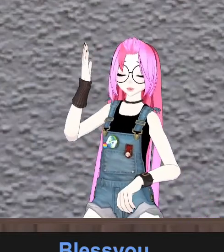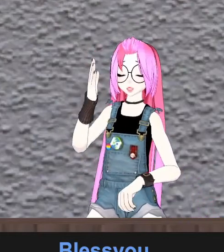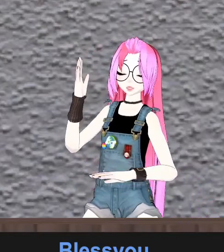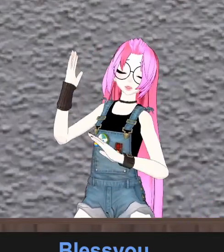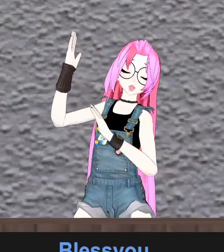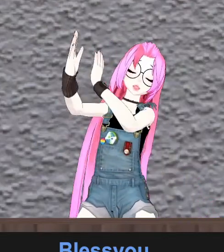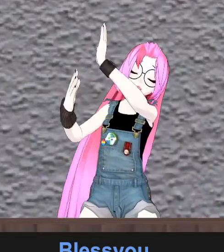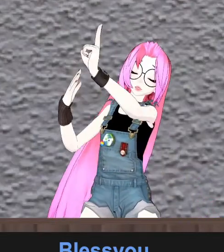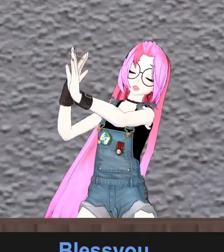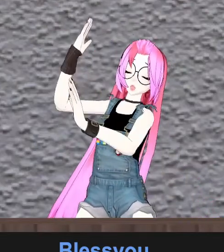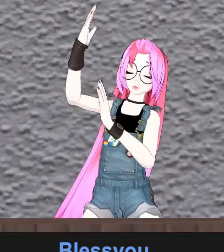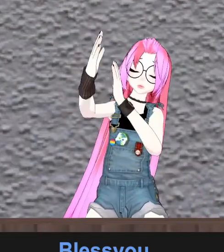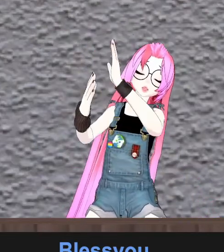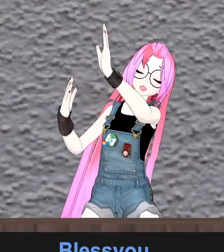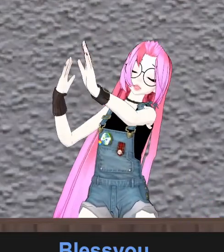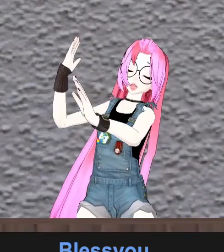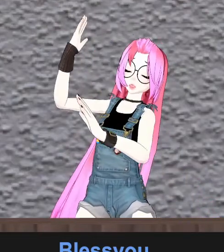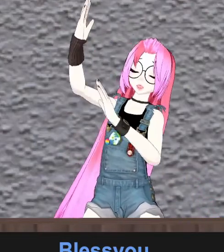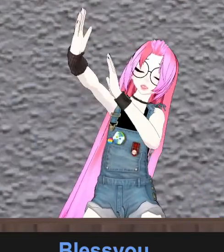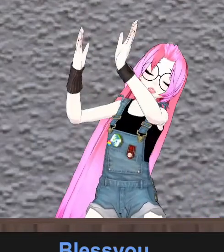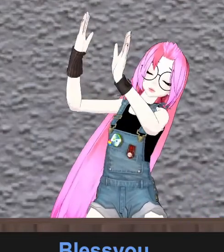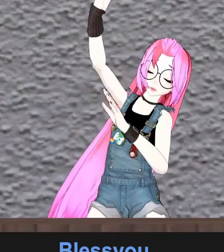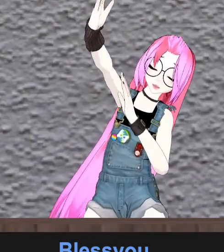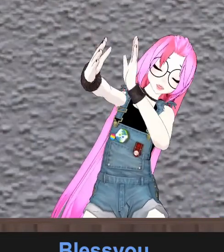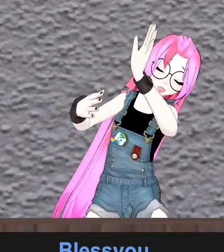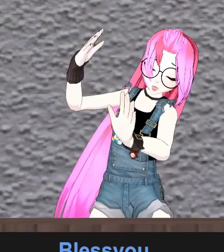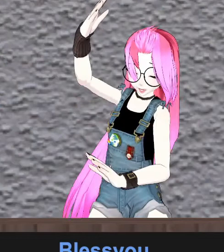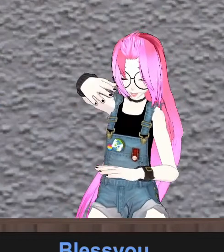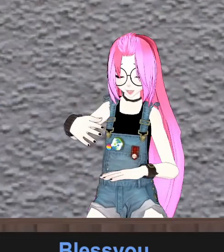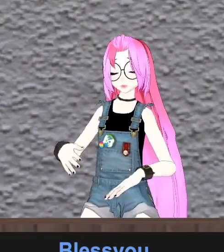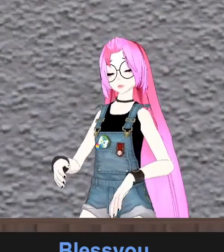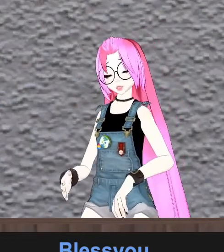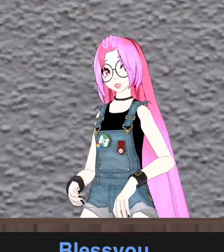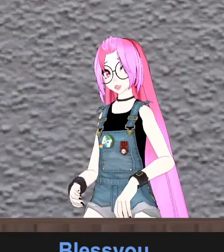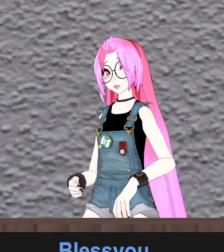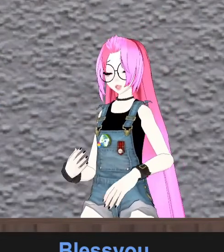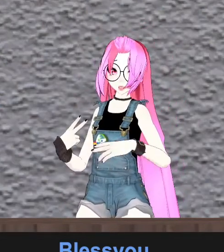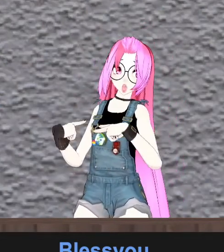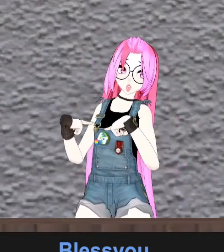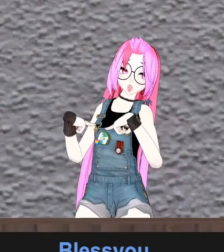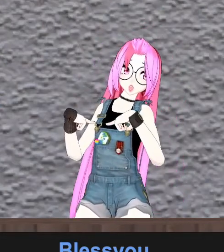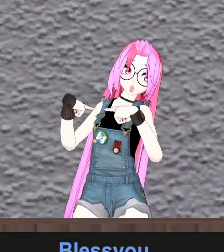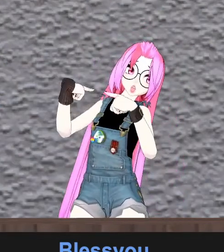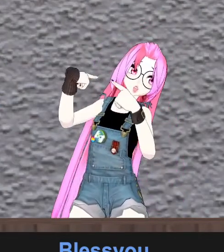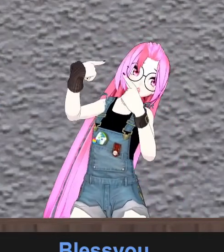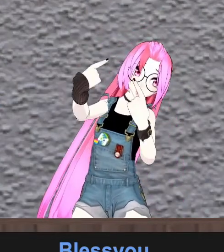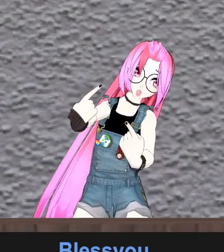this. Or if it's like really, really far, it's like way out there. Yeah. Or another context, if it's